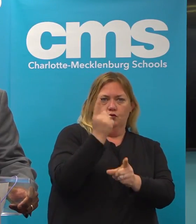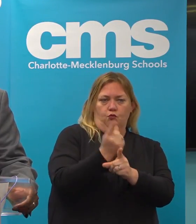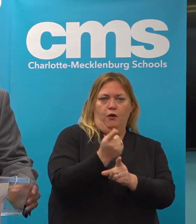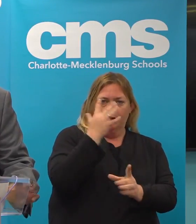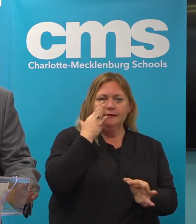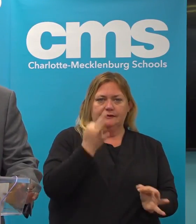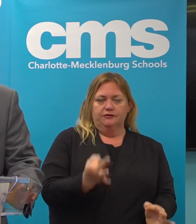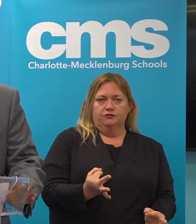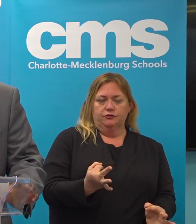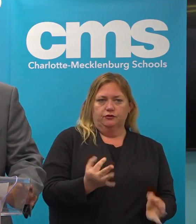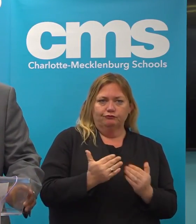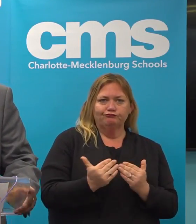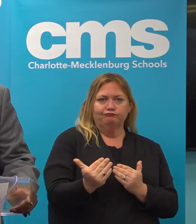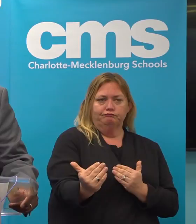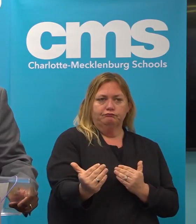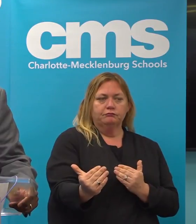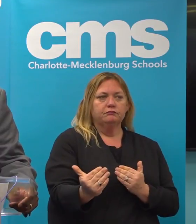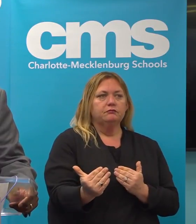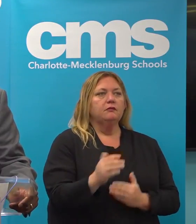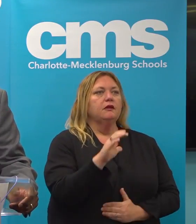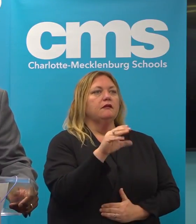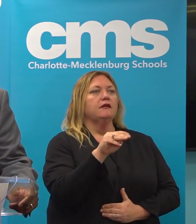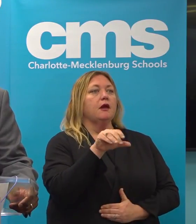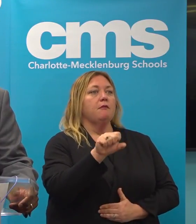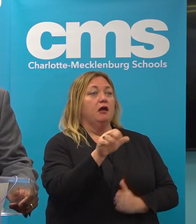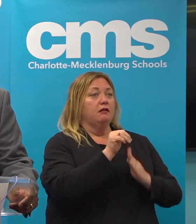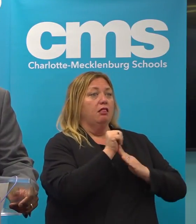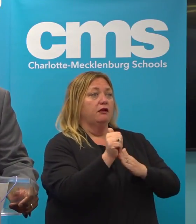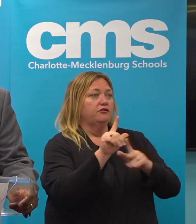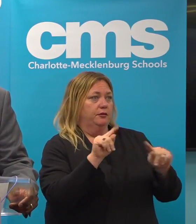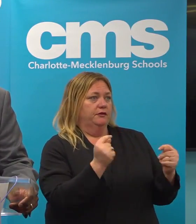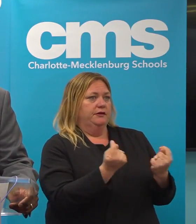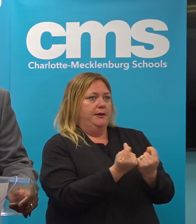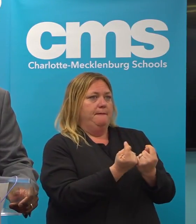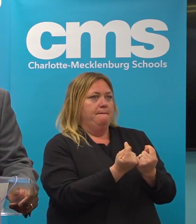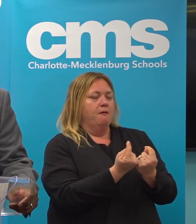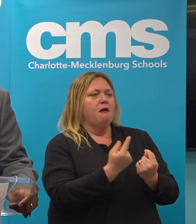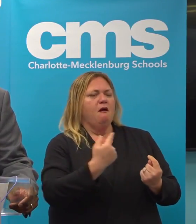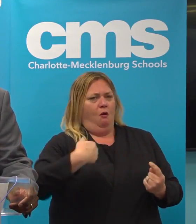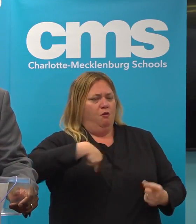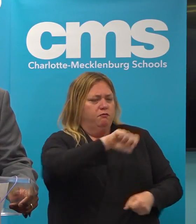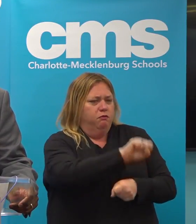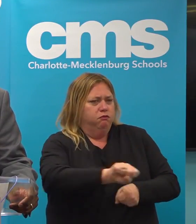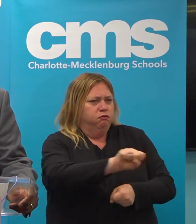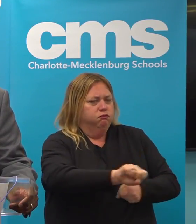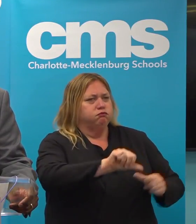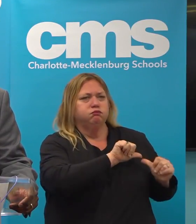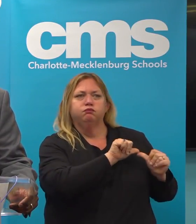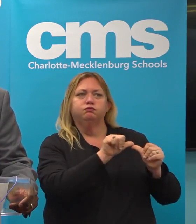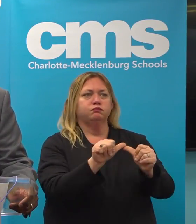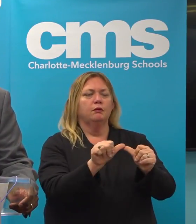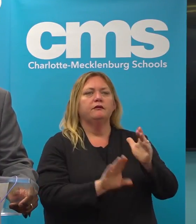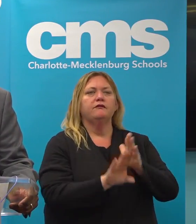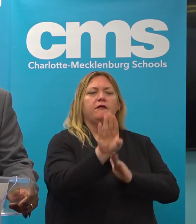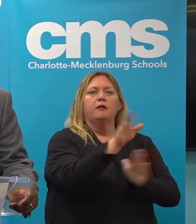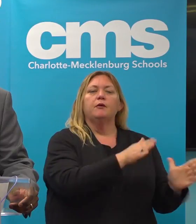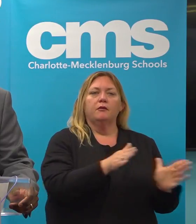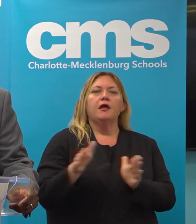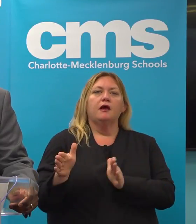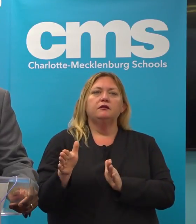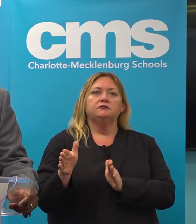decisions. The CMS leadership team has been working nonstop to develop a